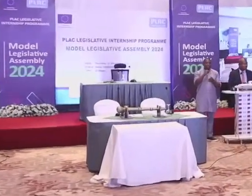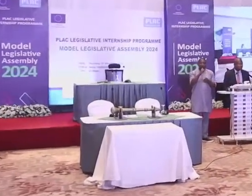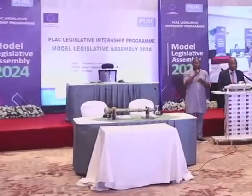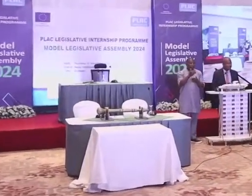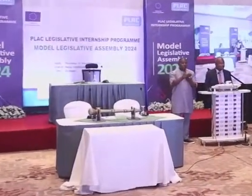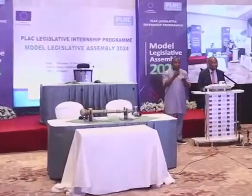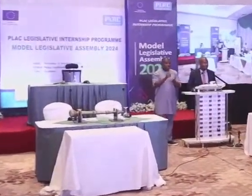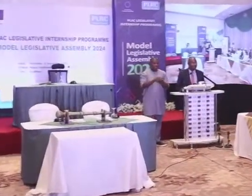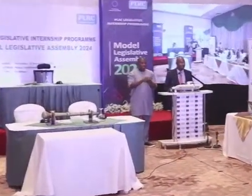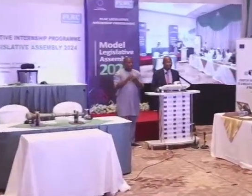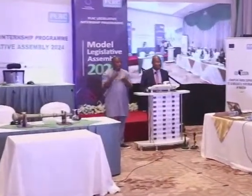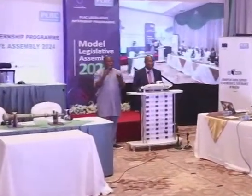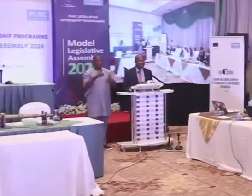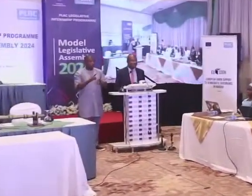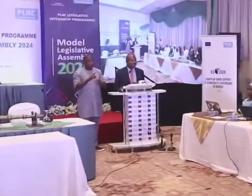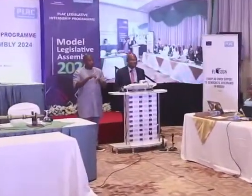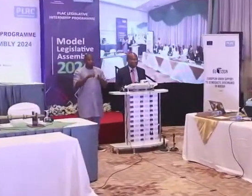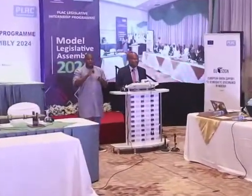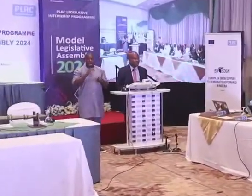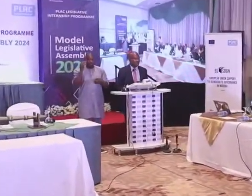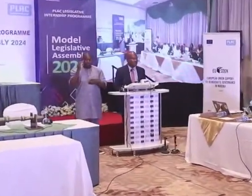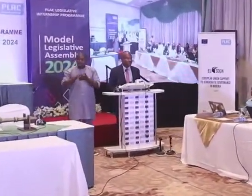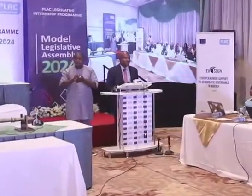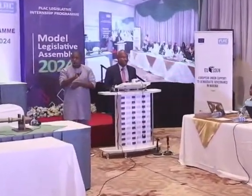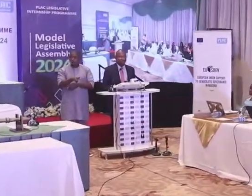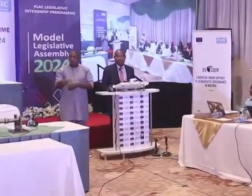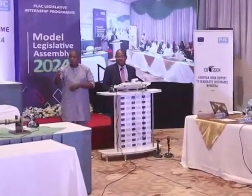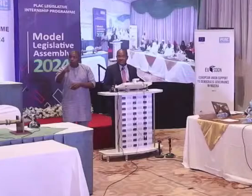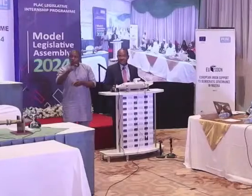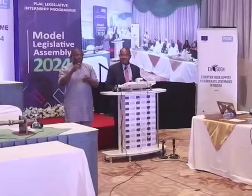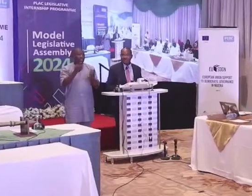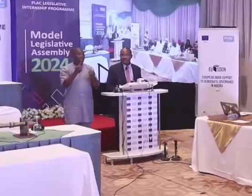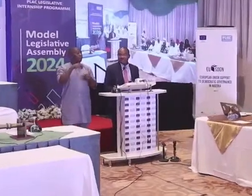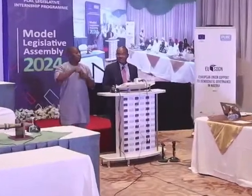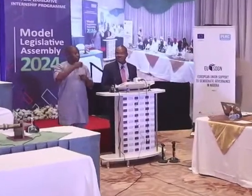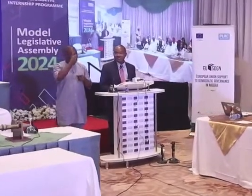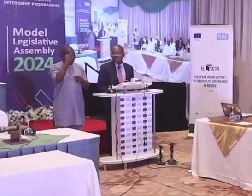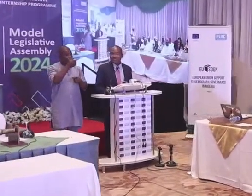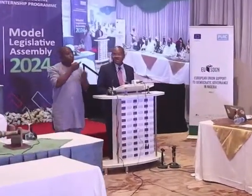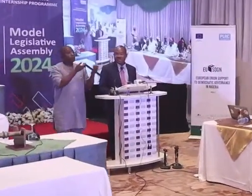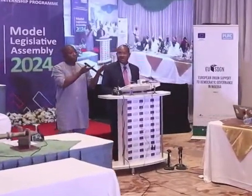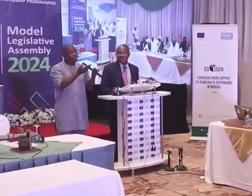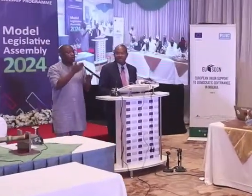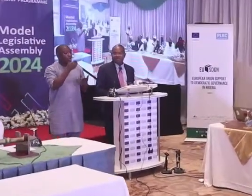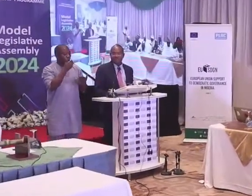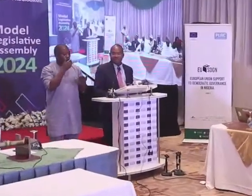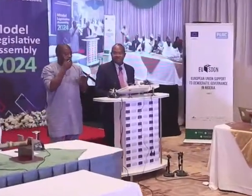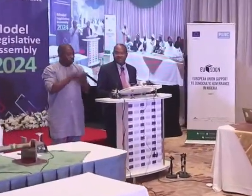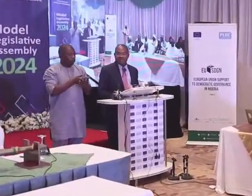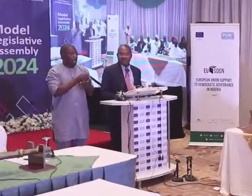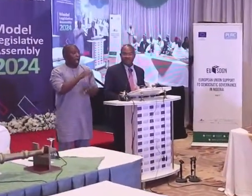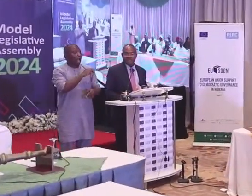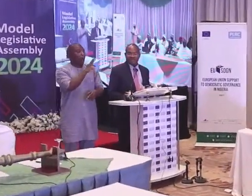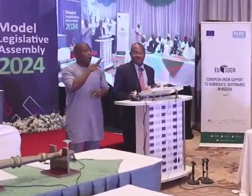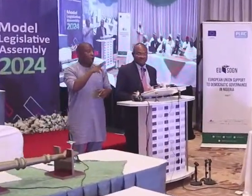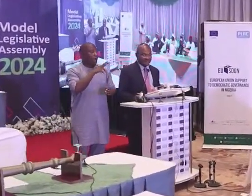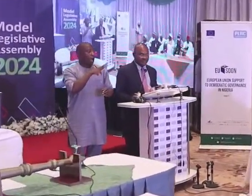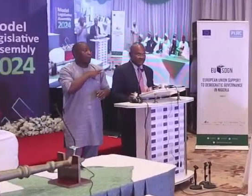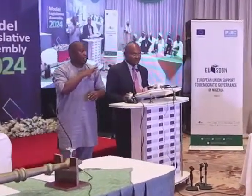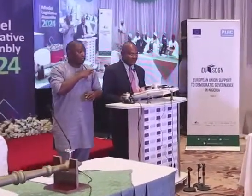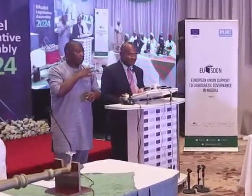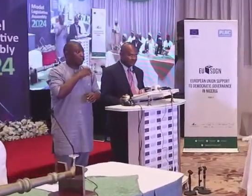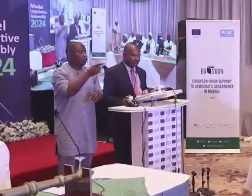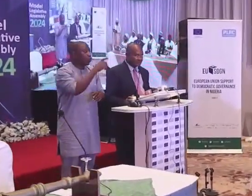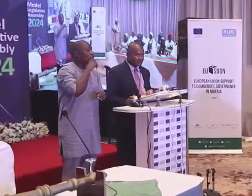here came in because you put in quality application and were interviewed and were selected on